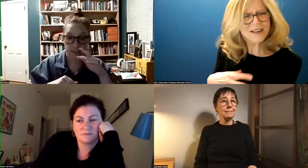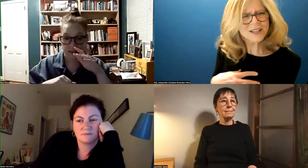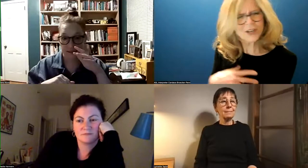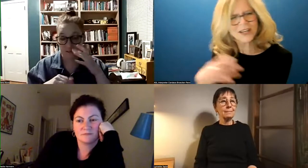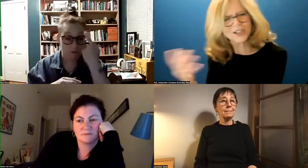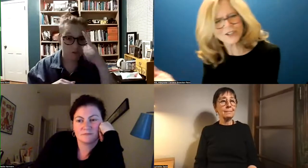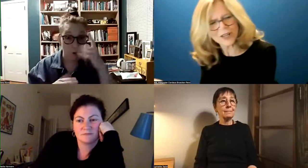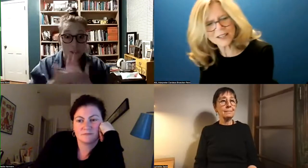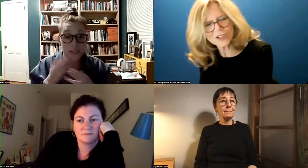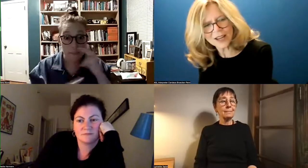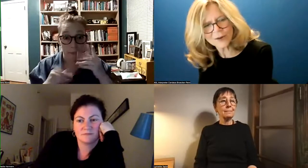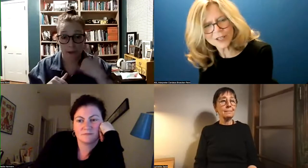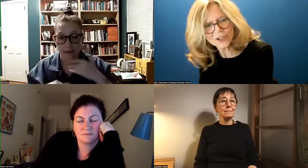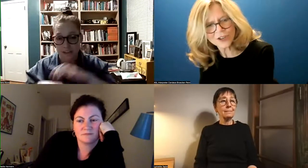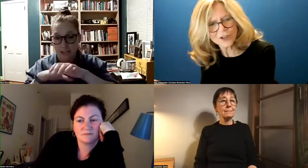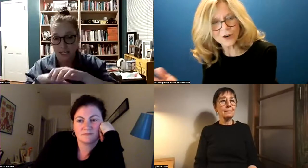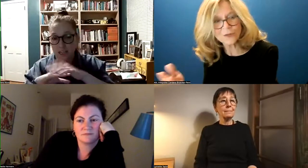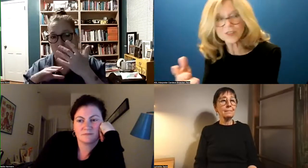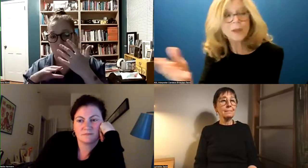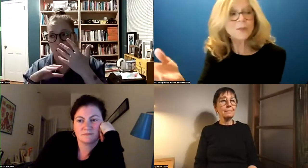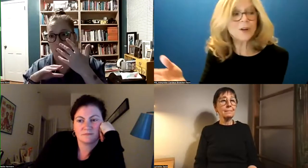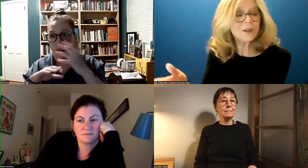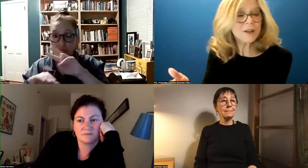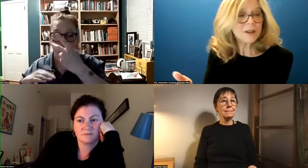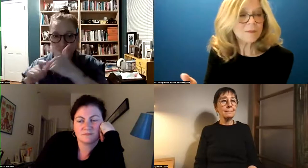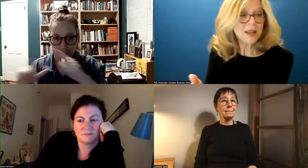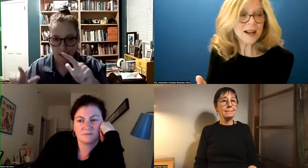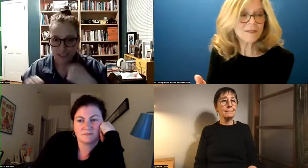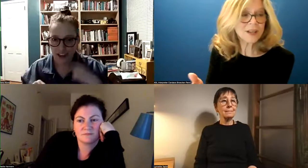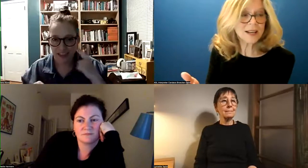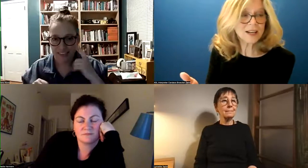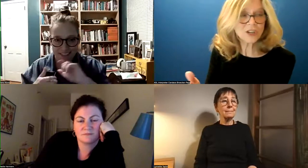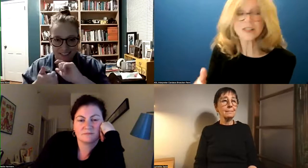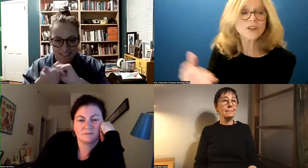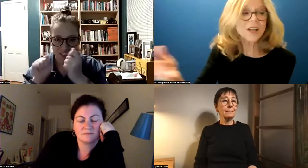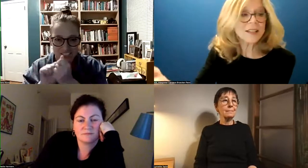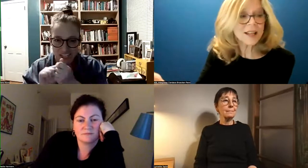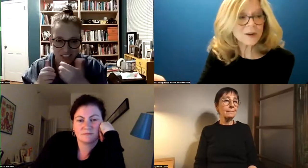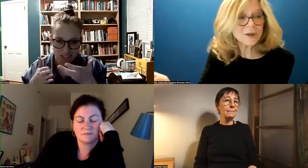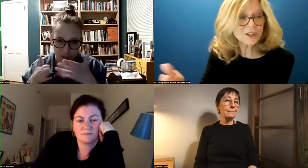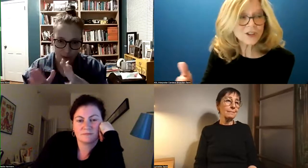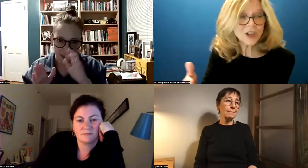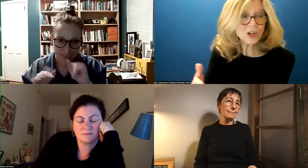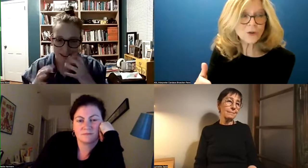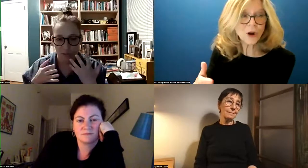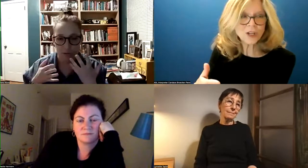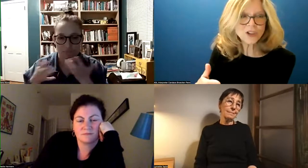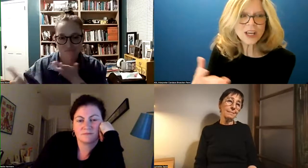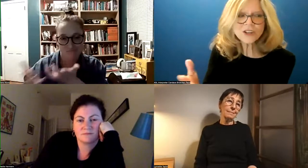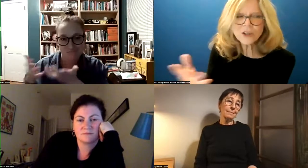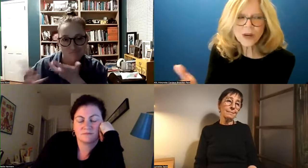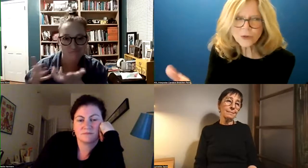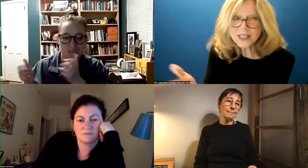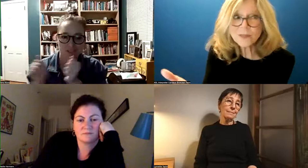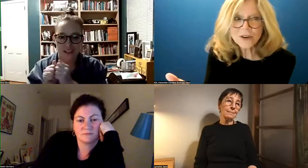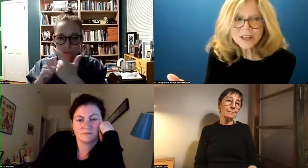I have a different connection to English language. You know, some people may have the connection, it's their second language. You know, it